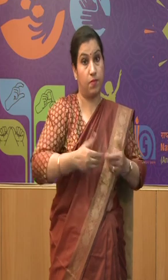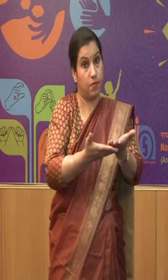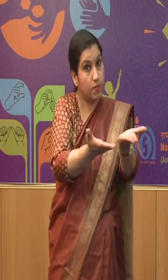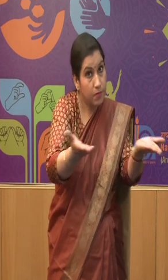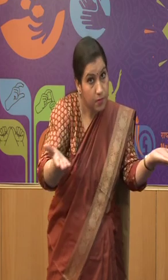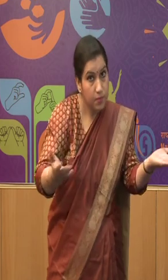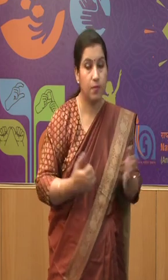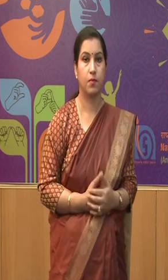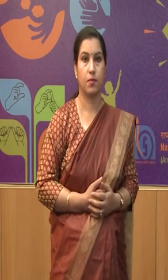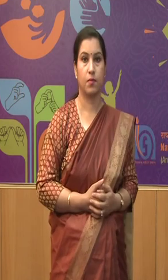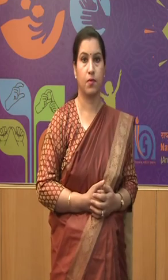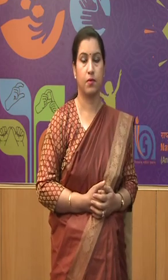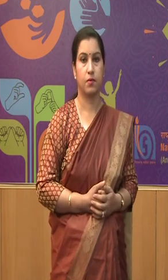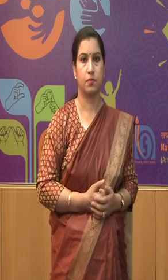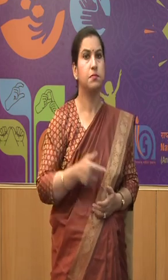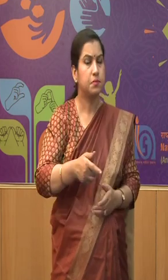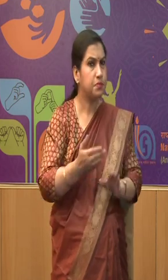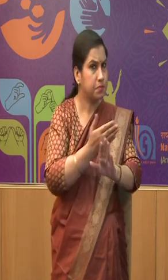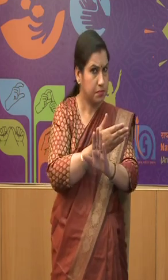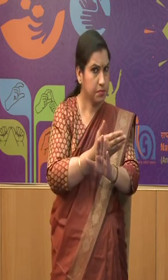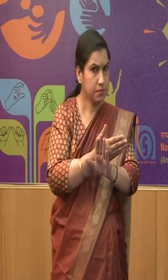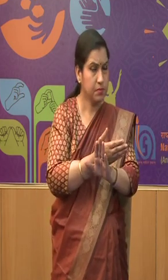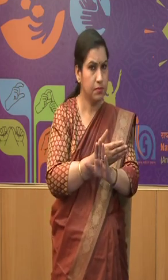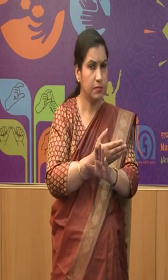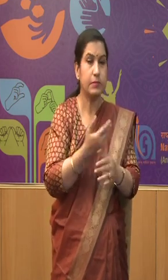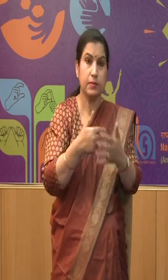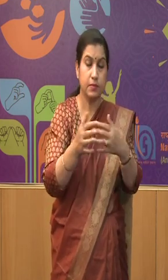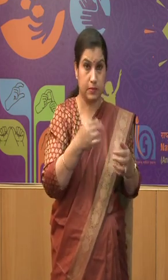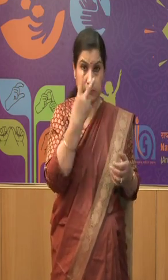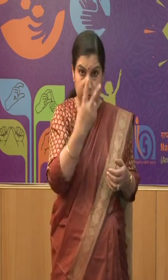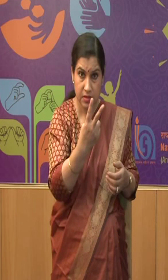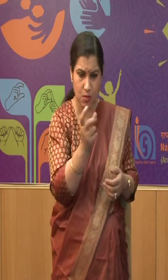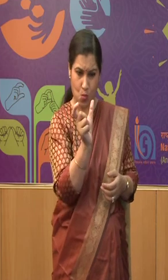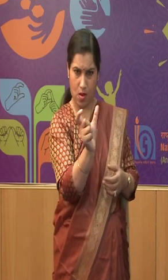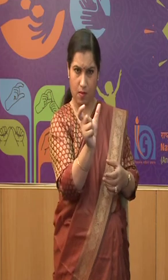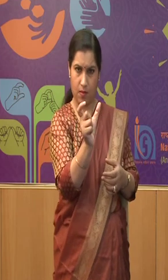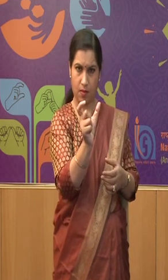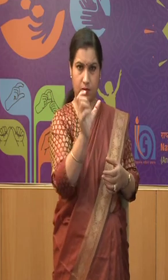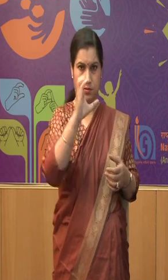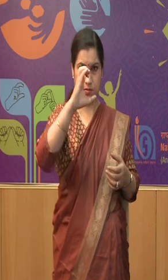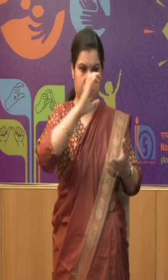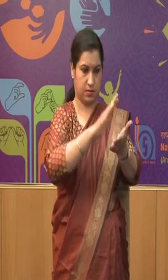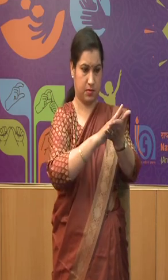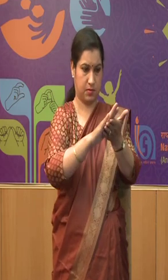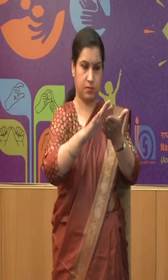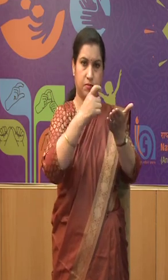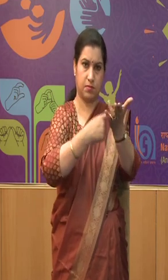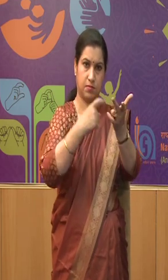Learners, have you ever seen the term Christian missionaries